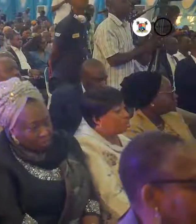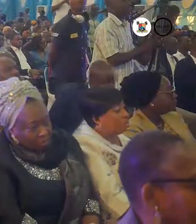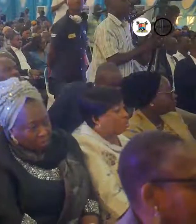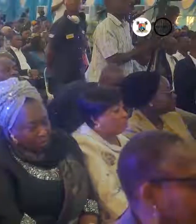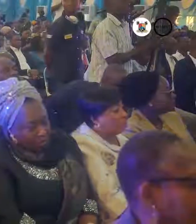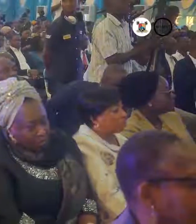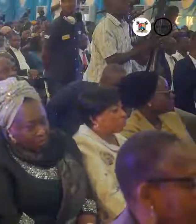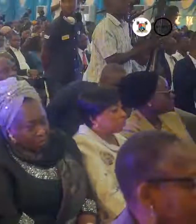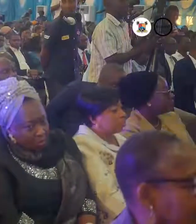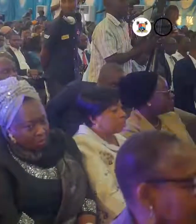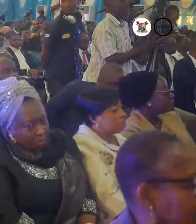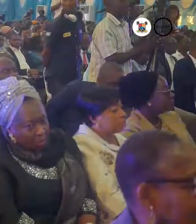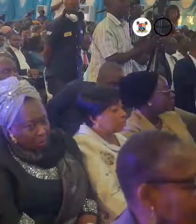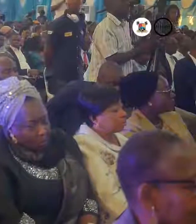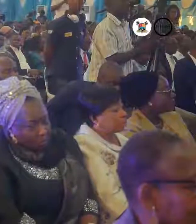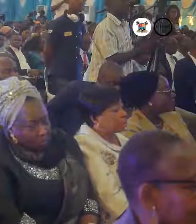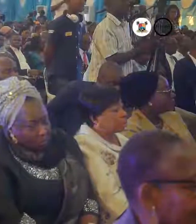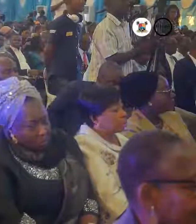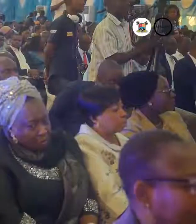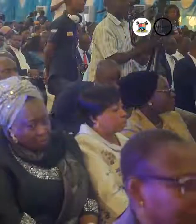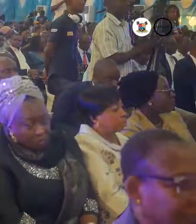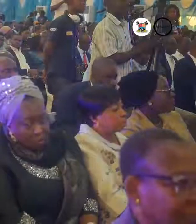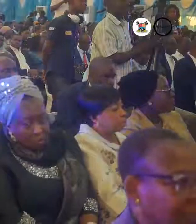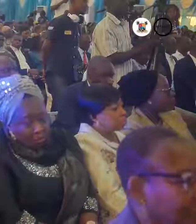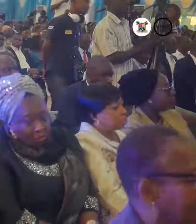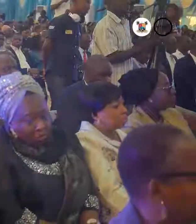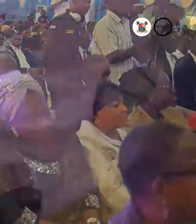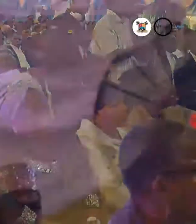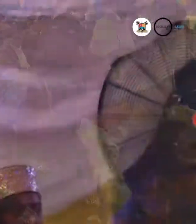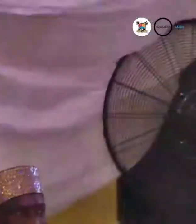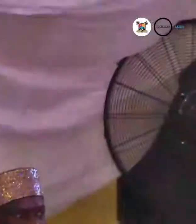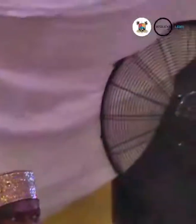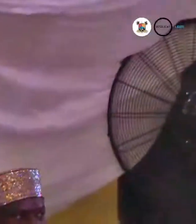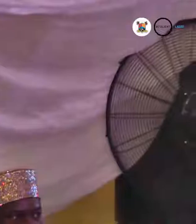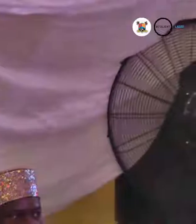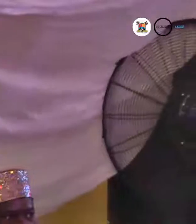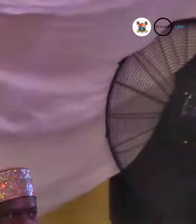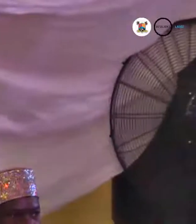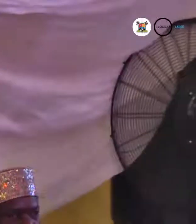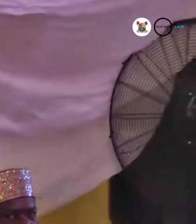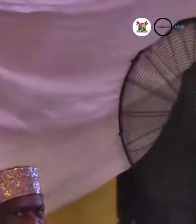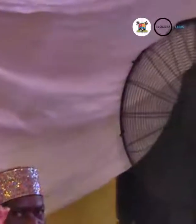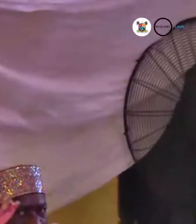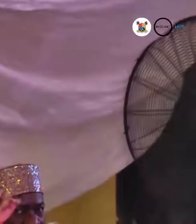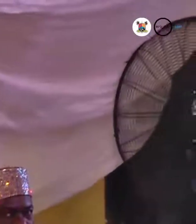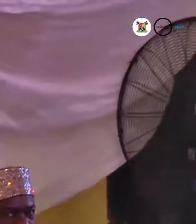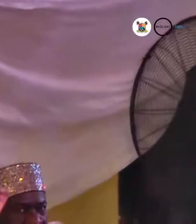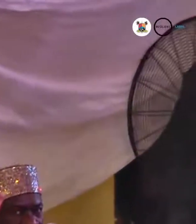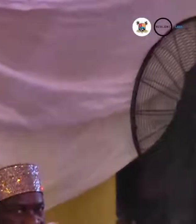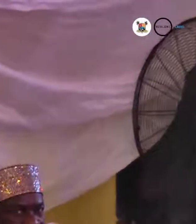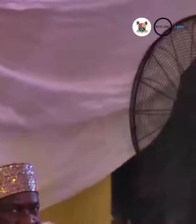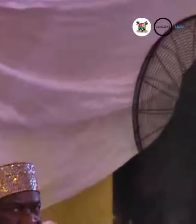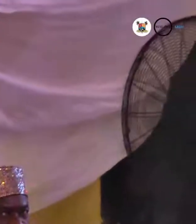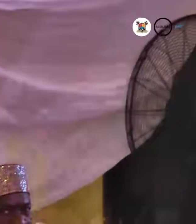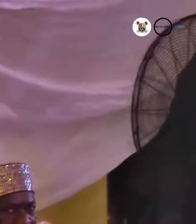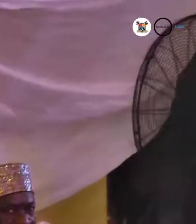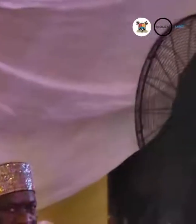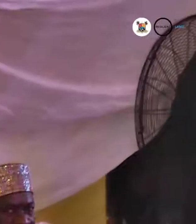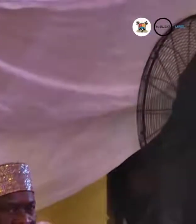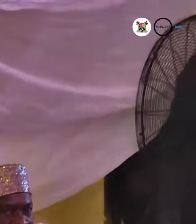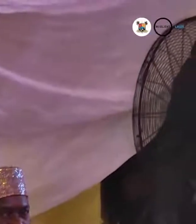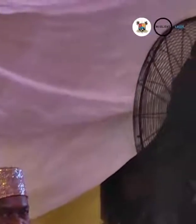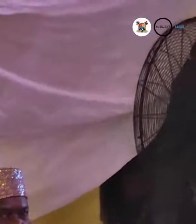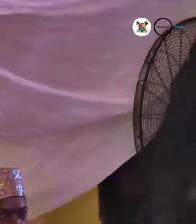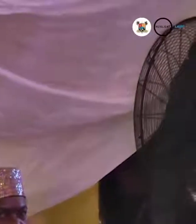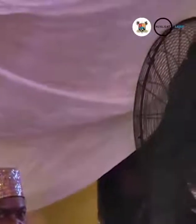understand that there are some times that you need to adopt alternate strategies in response to changing circumstances.